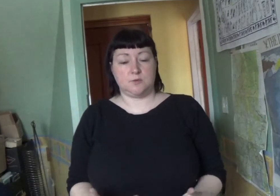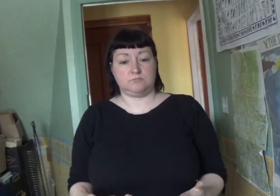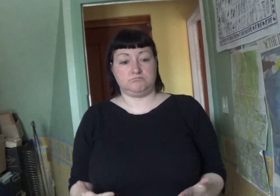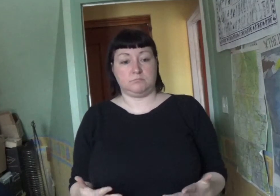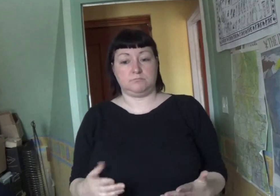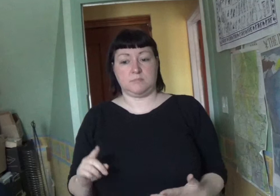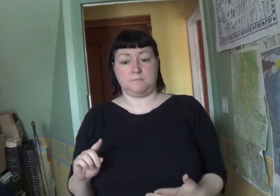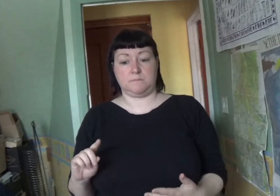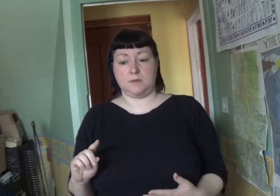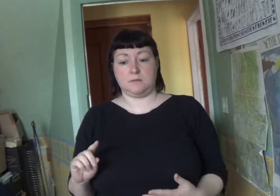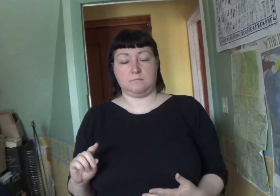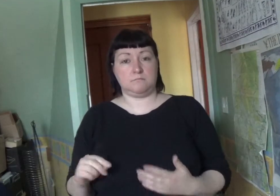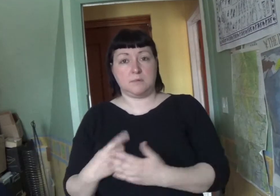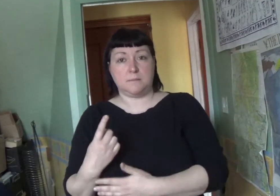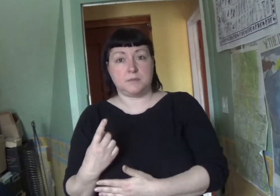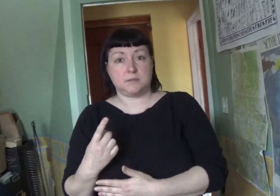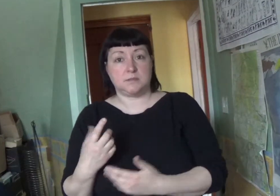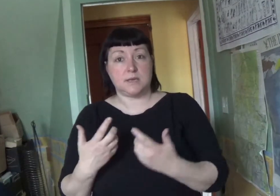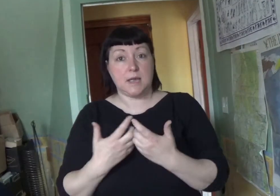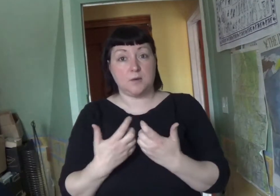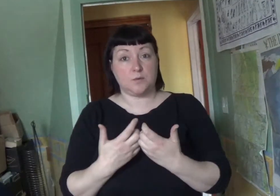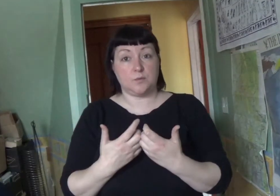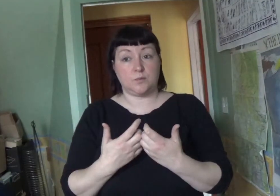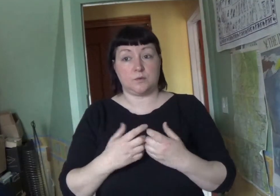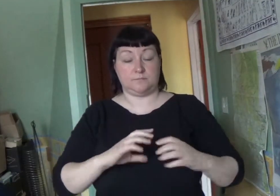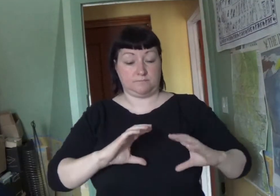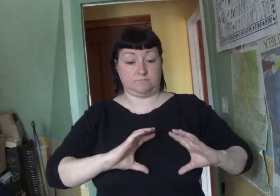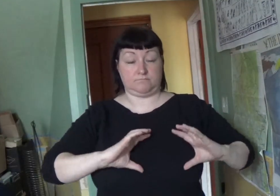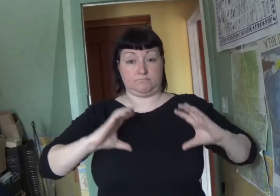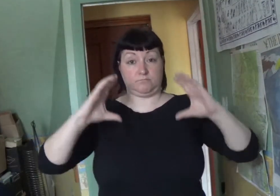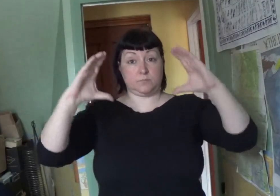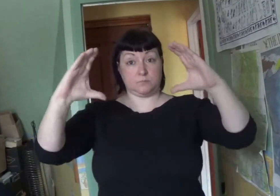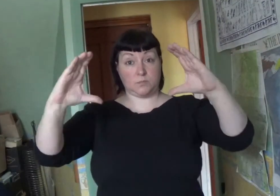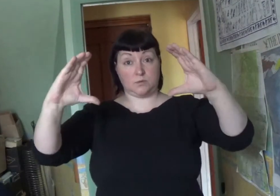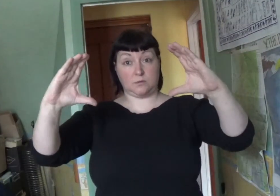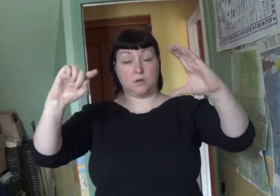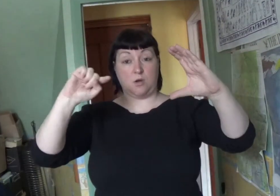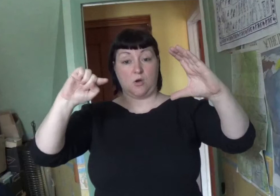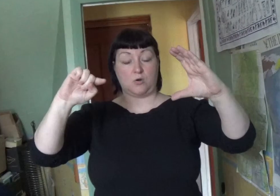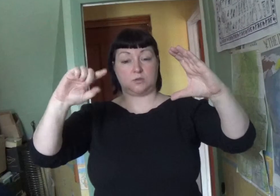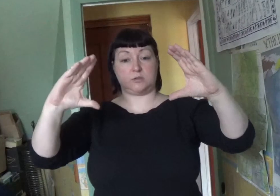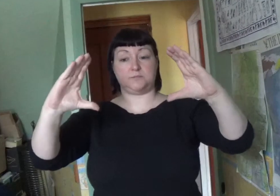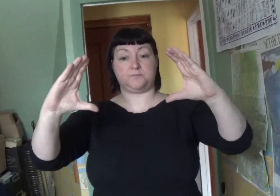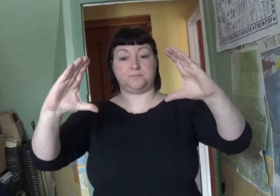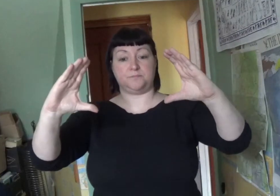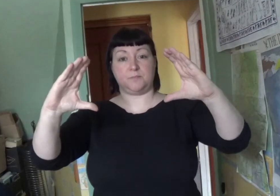this picture. So here you have a giant vein. This is a vein. And you have an artery